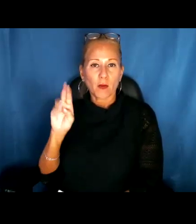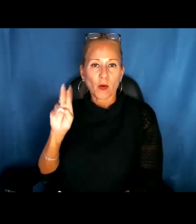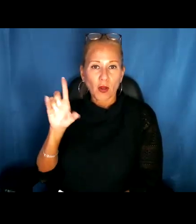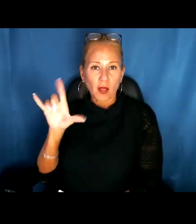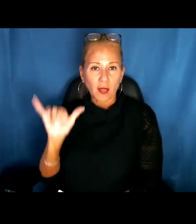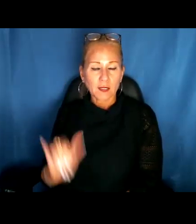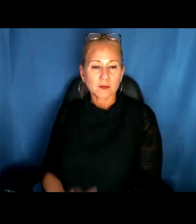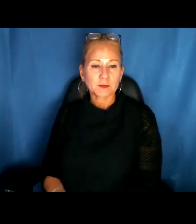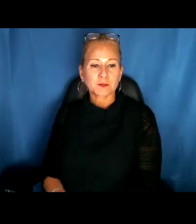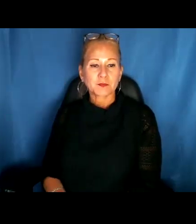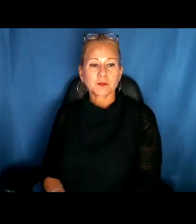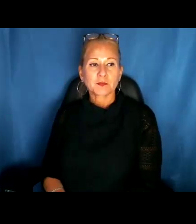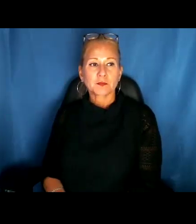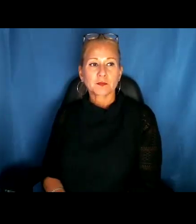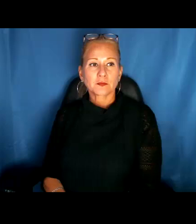slide, please.